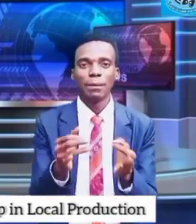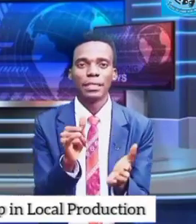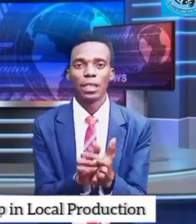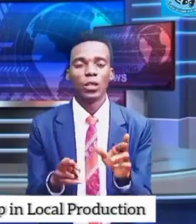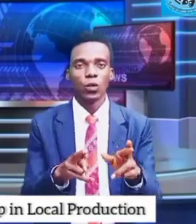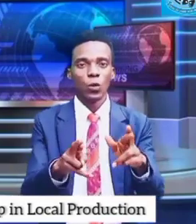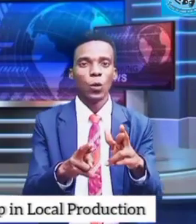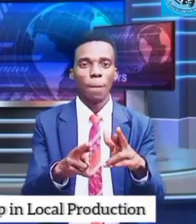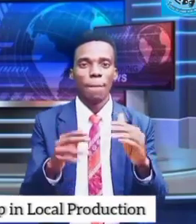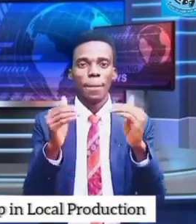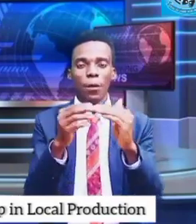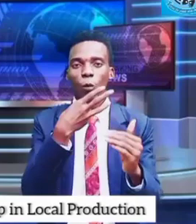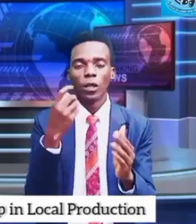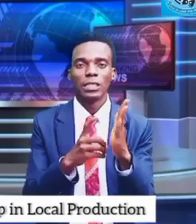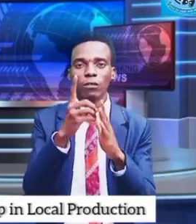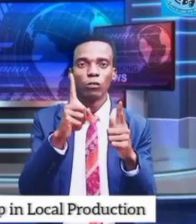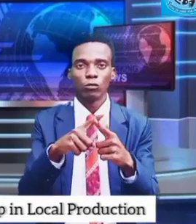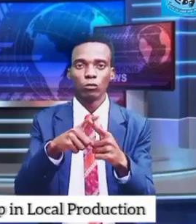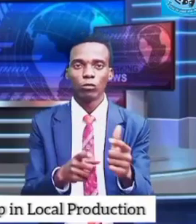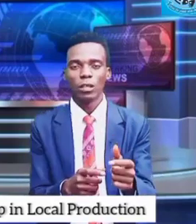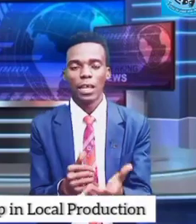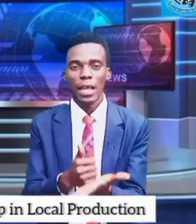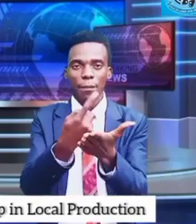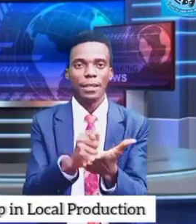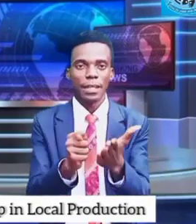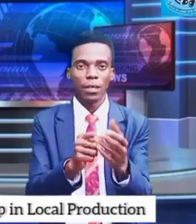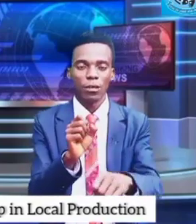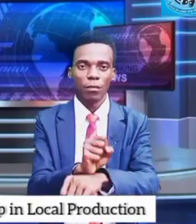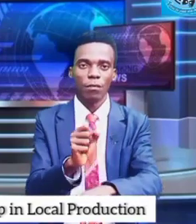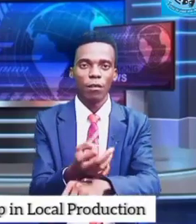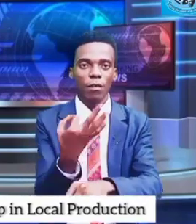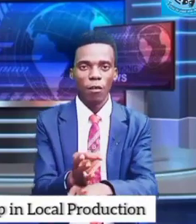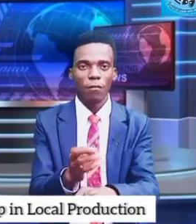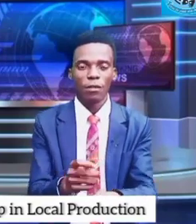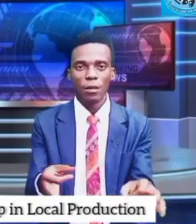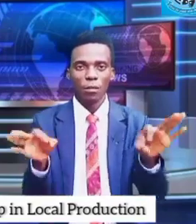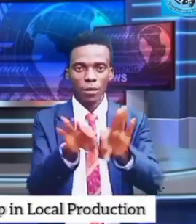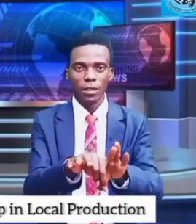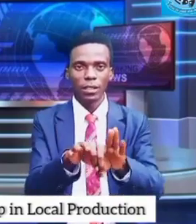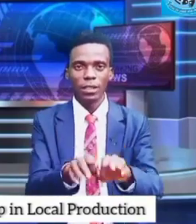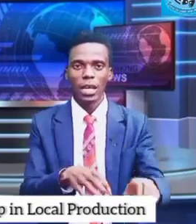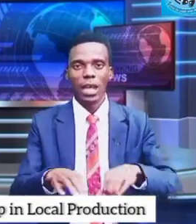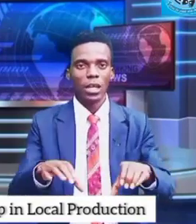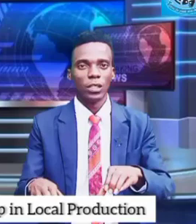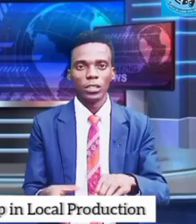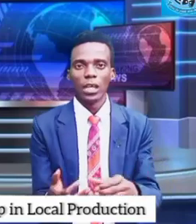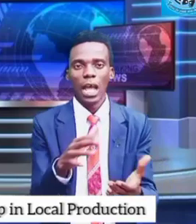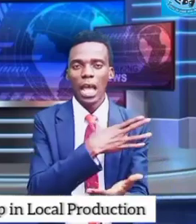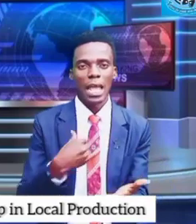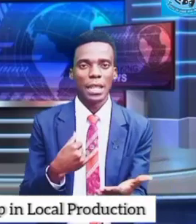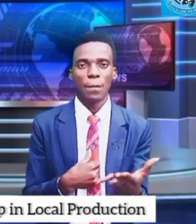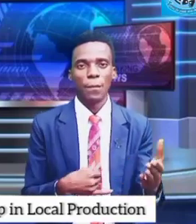was developed to pilot the implementation of the key enabling actions, activity, and programs that will